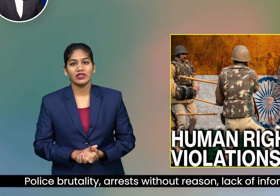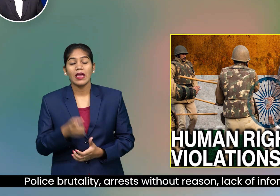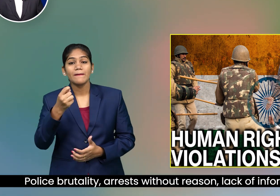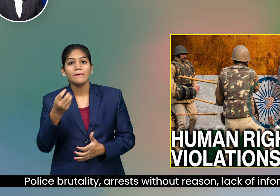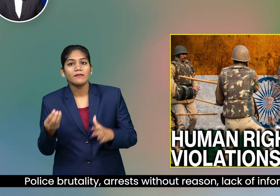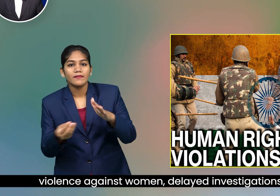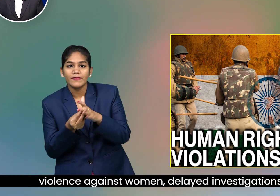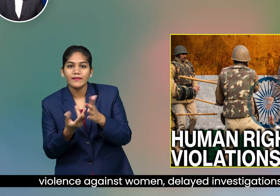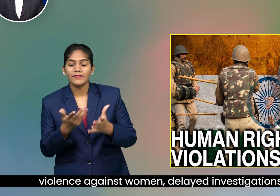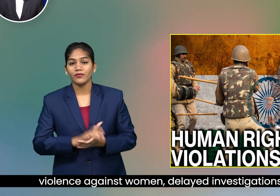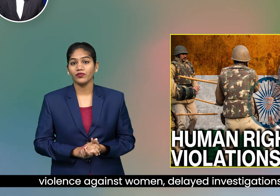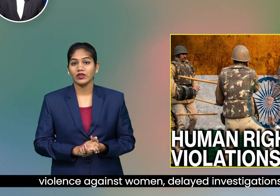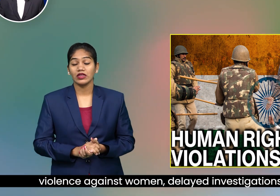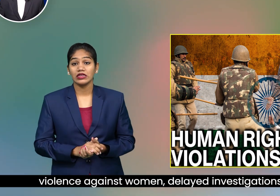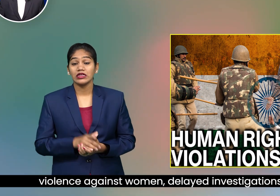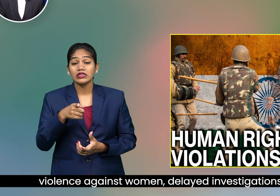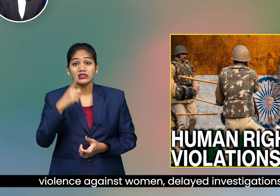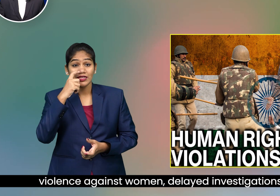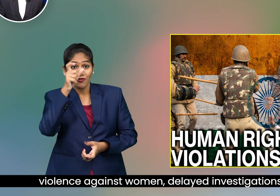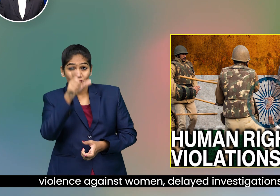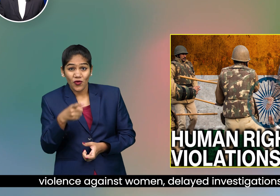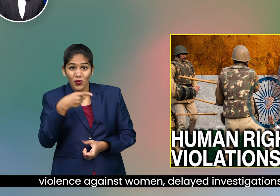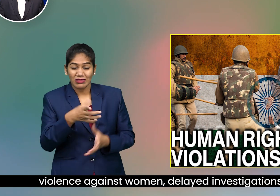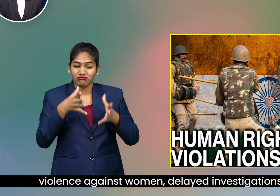corruption, violence against women,